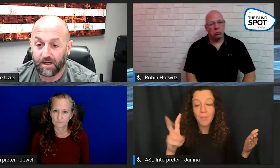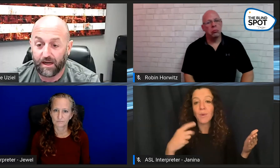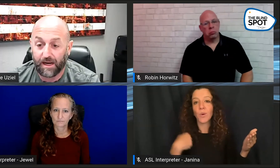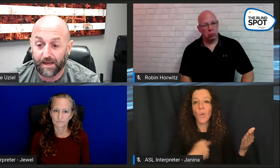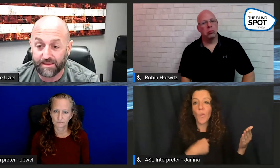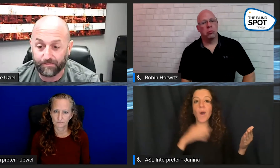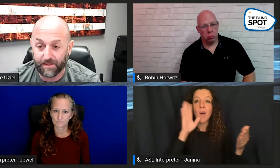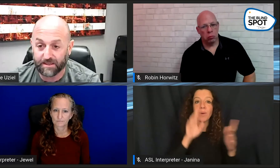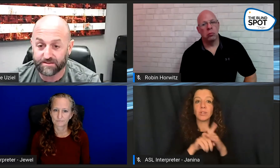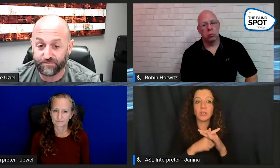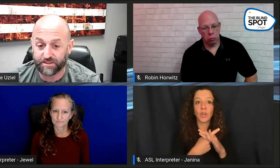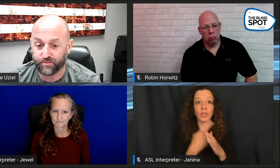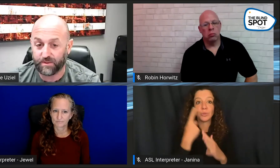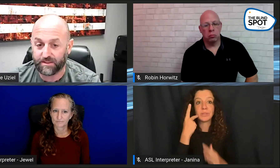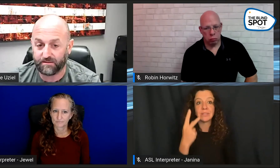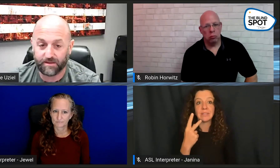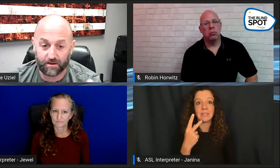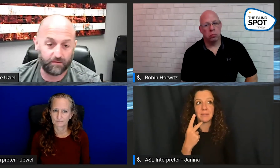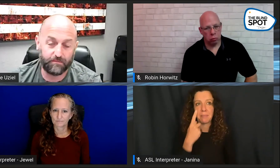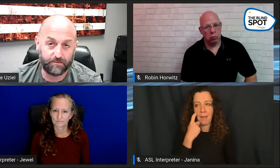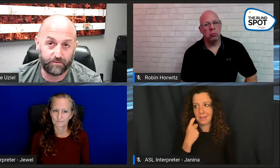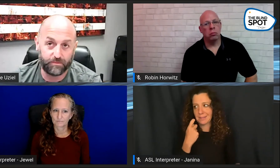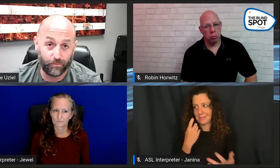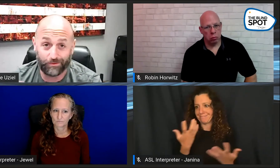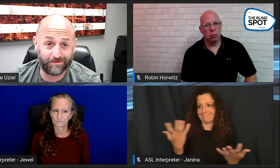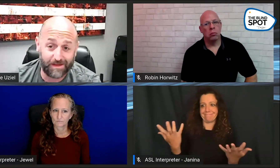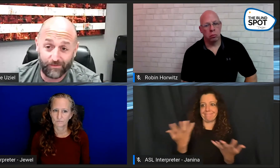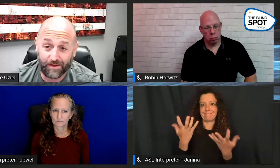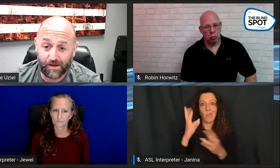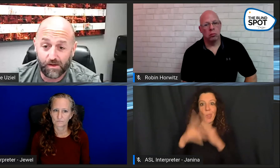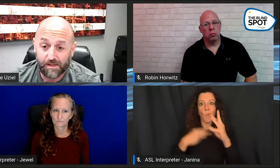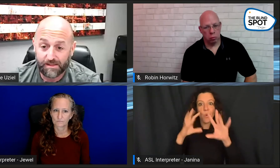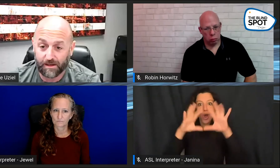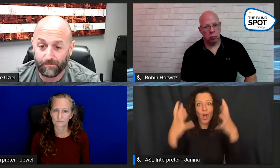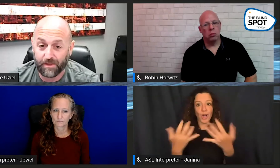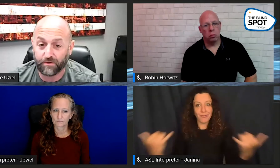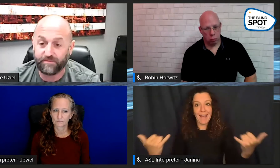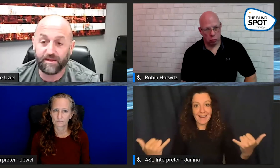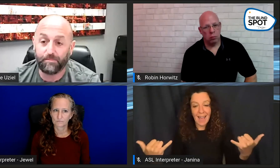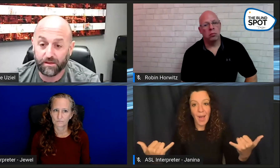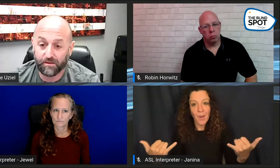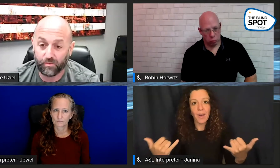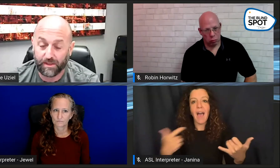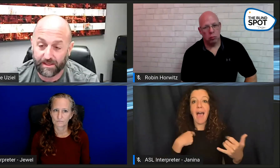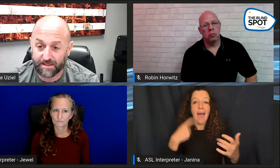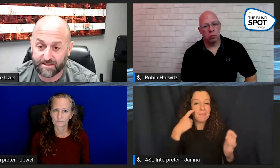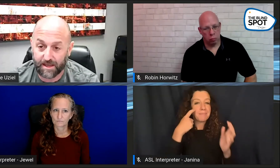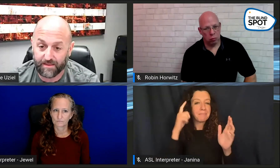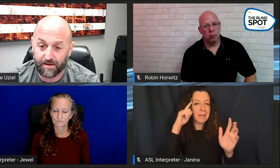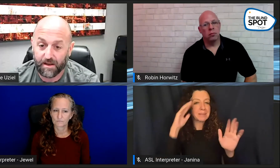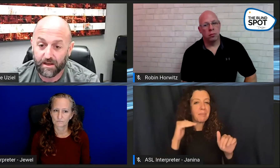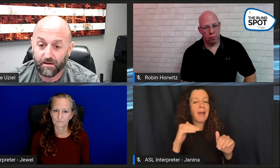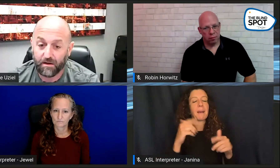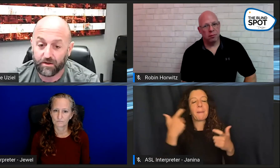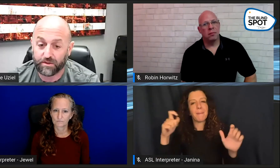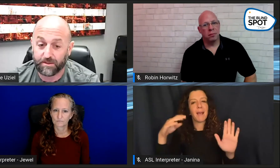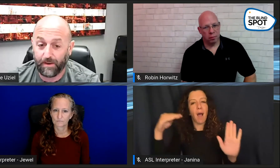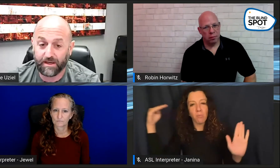see, I think, because of just what the world is like right now, that a bigger dip will hit us. And